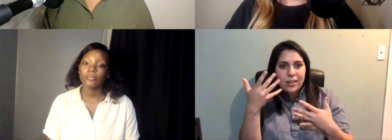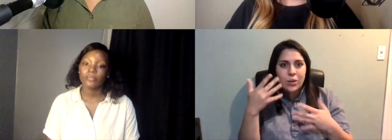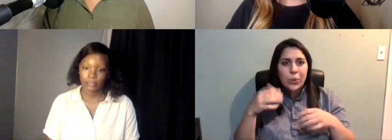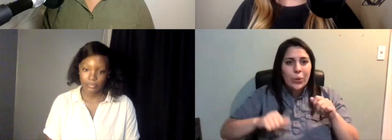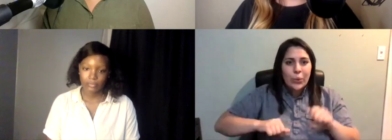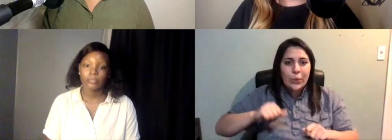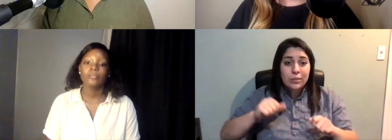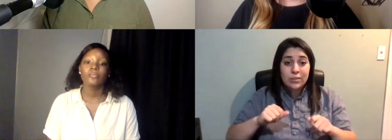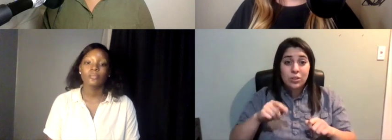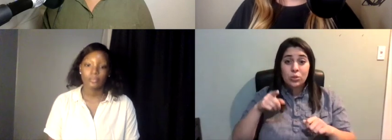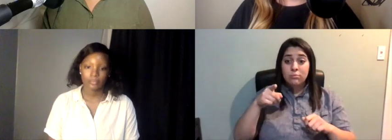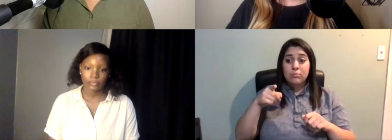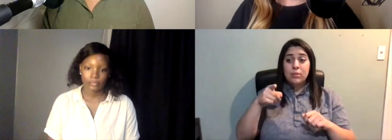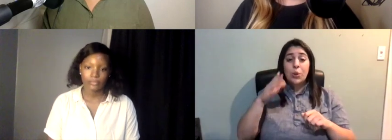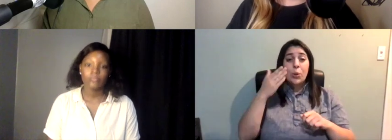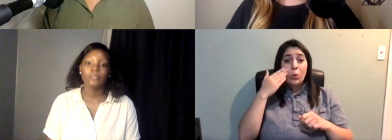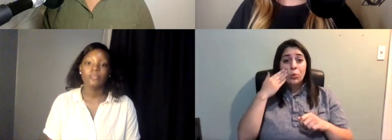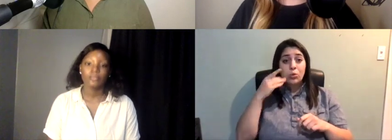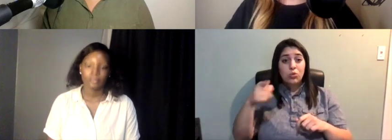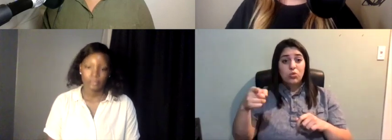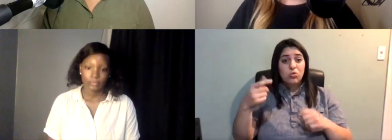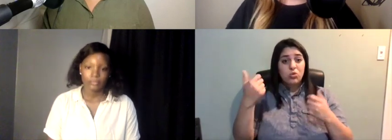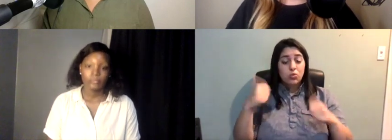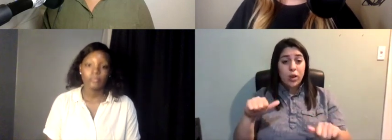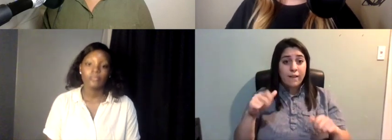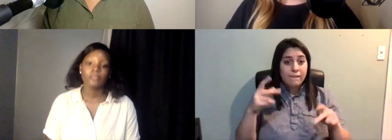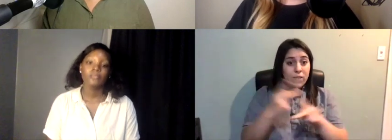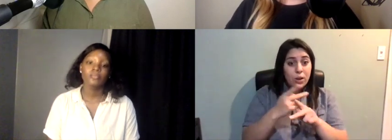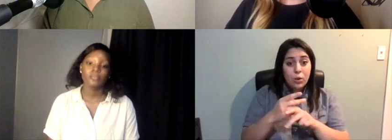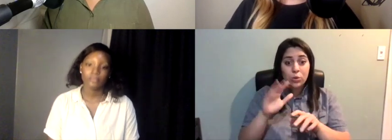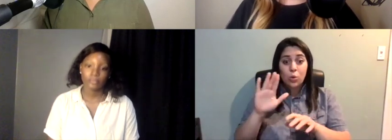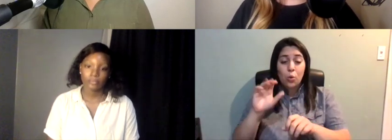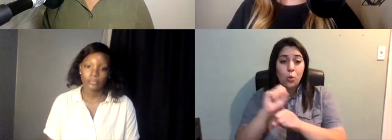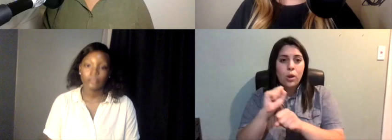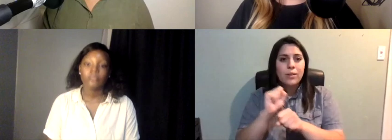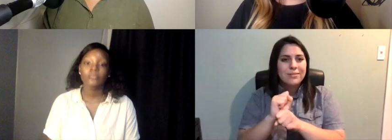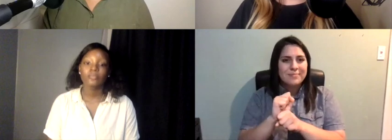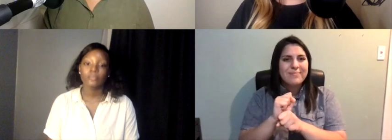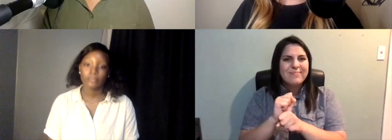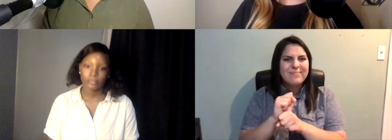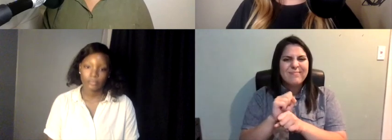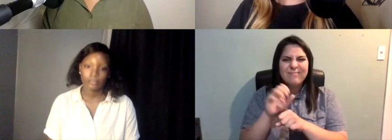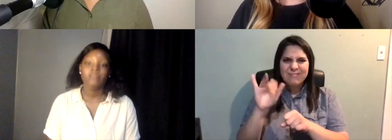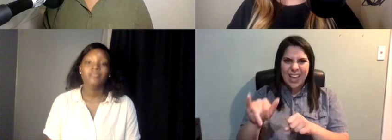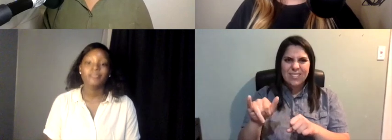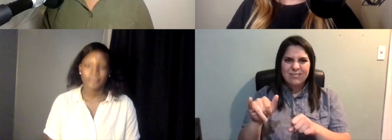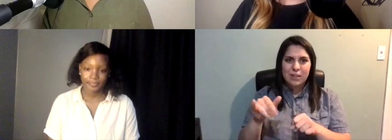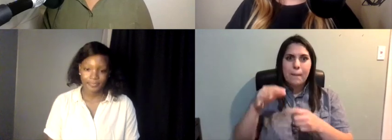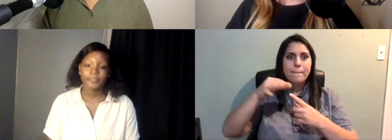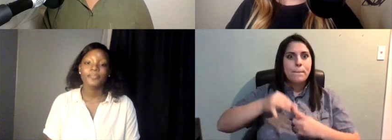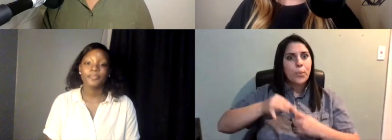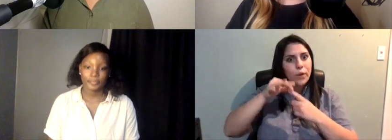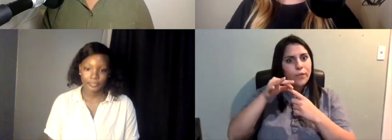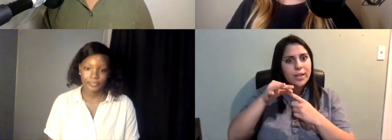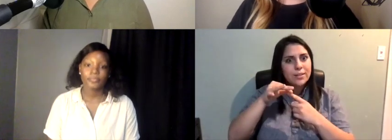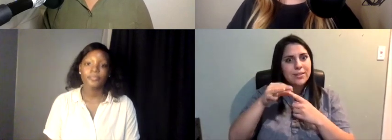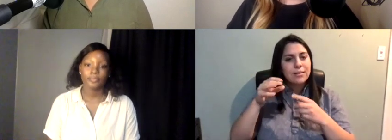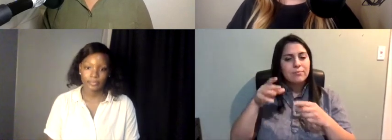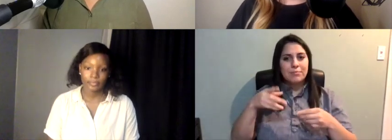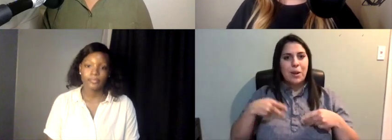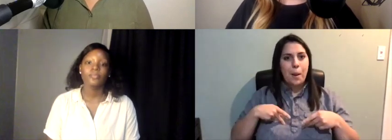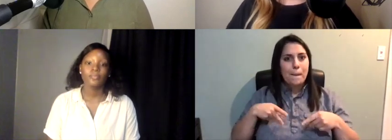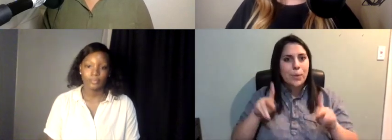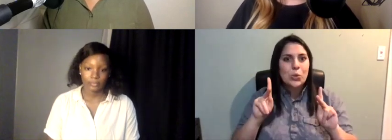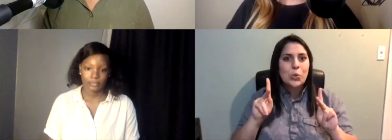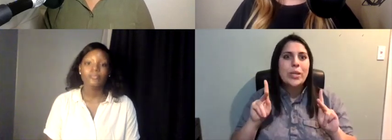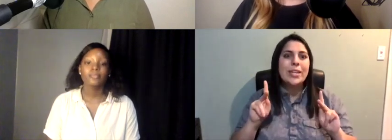your career is a privilege and it's an opportunity. So after all this conversation about quitting your